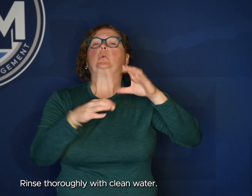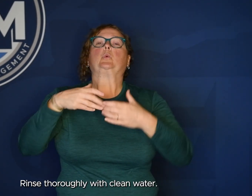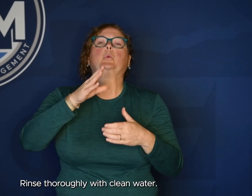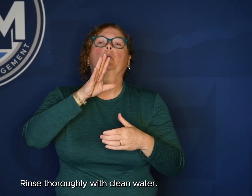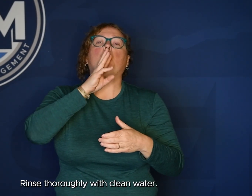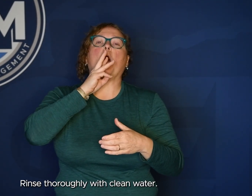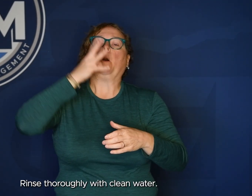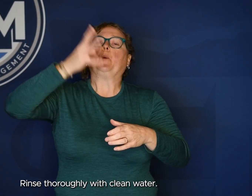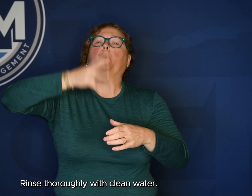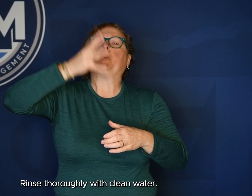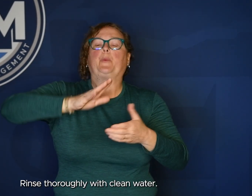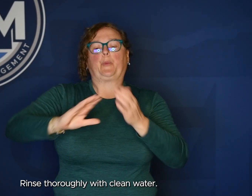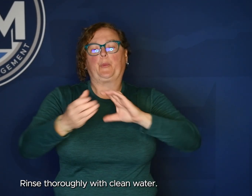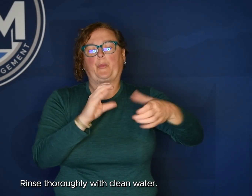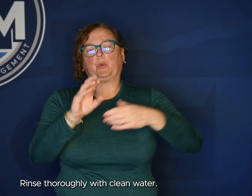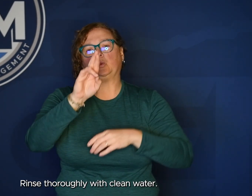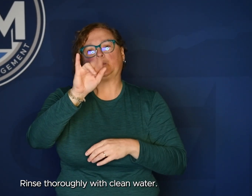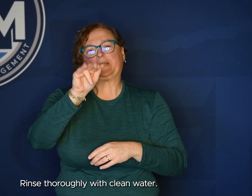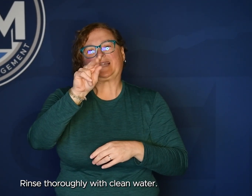Rinse thoroughly with clean water.